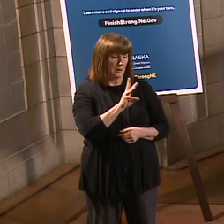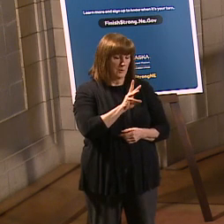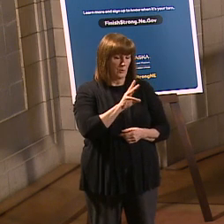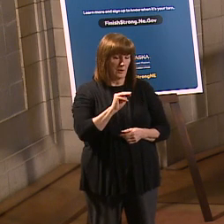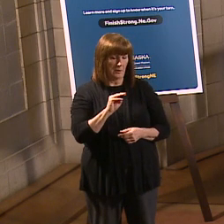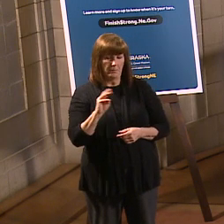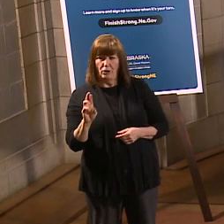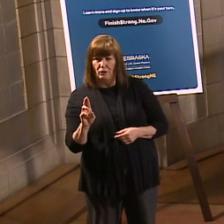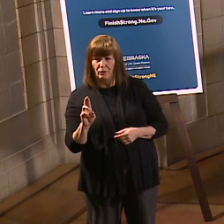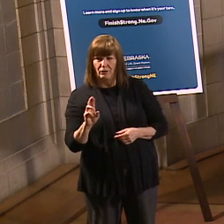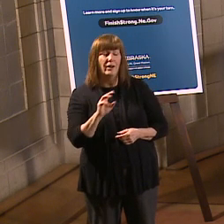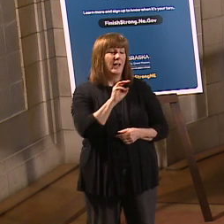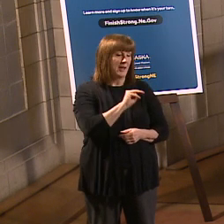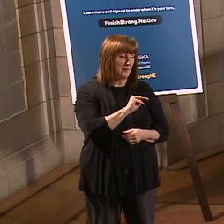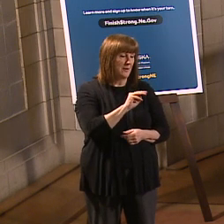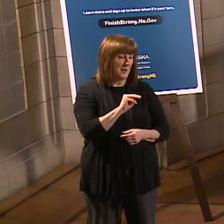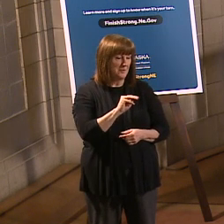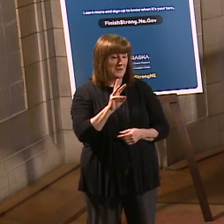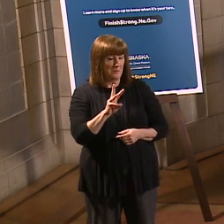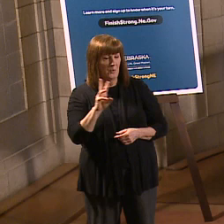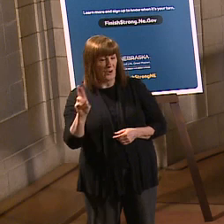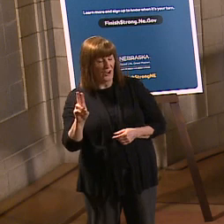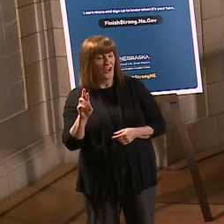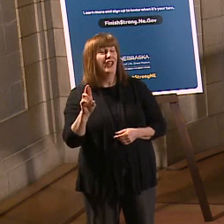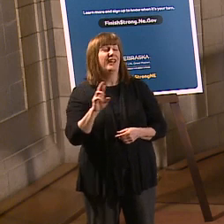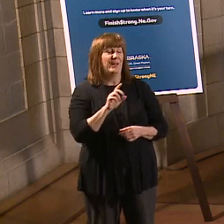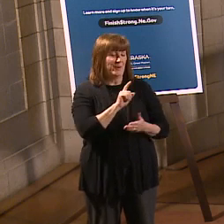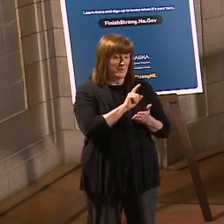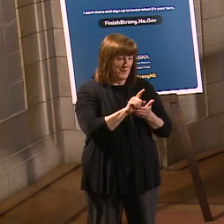WMMR, right? Weekly Mortality and Morbidity